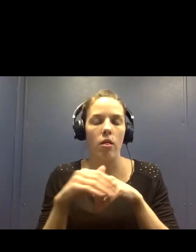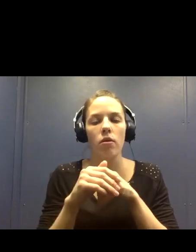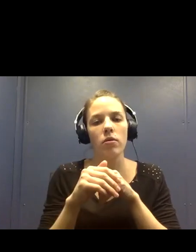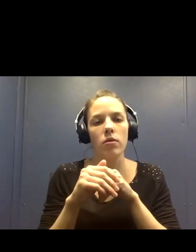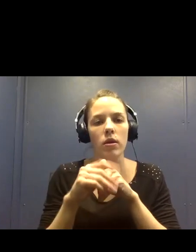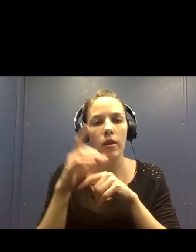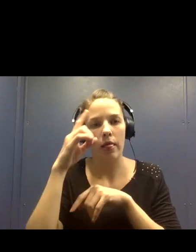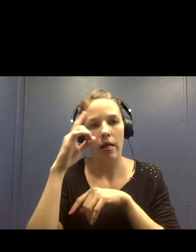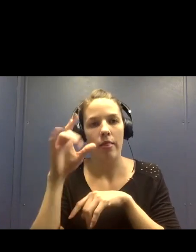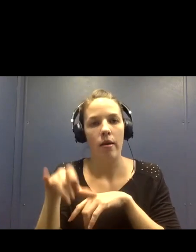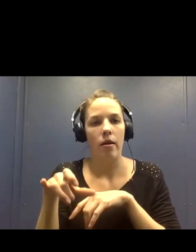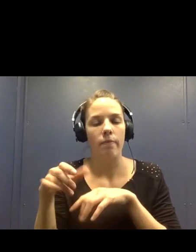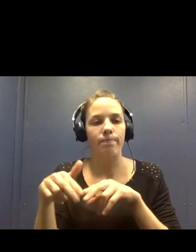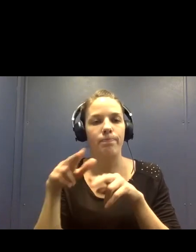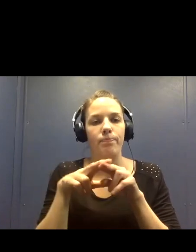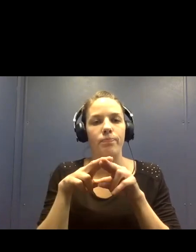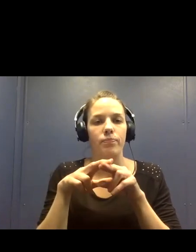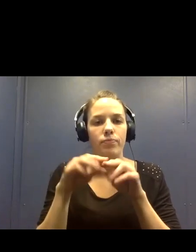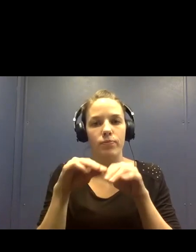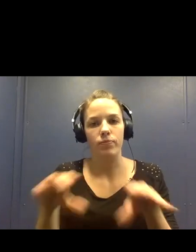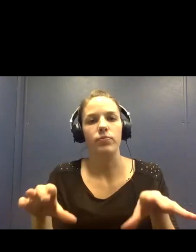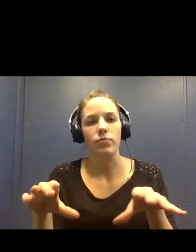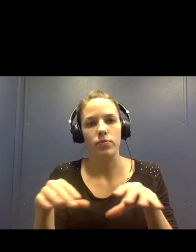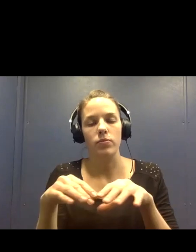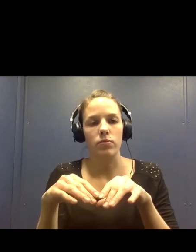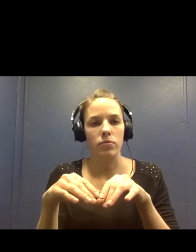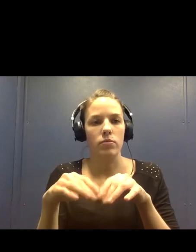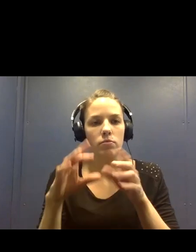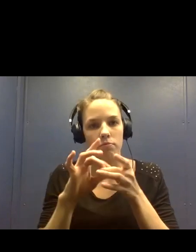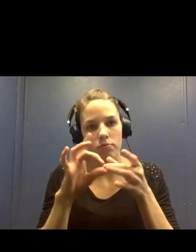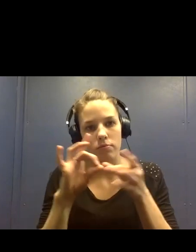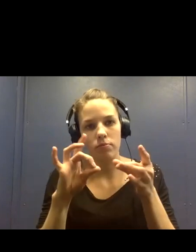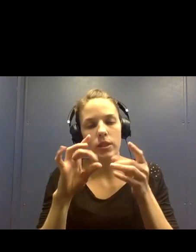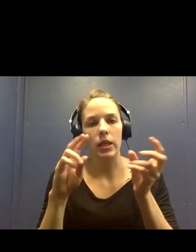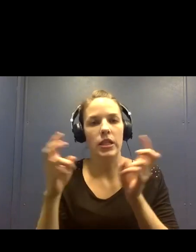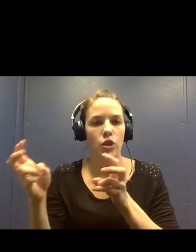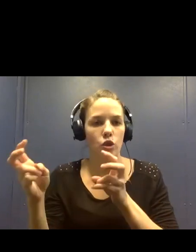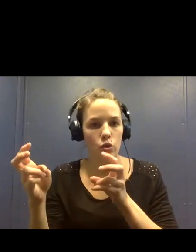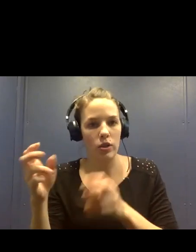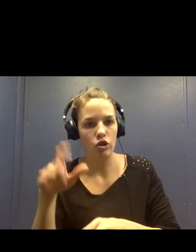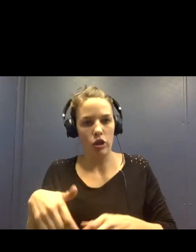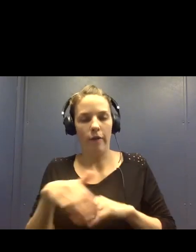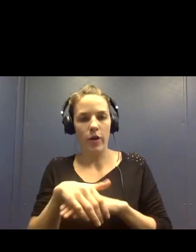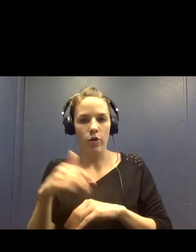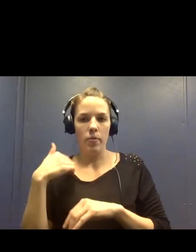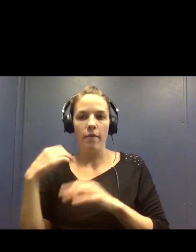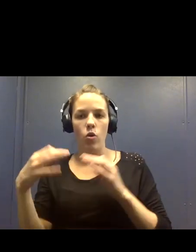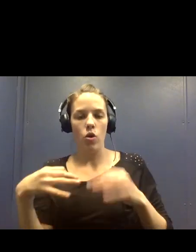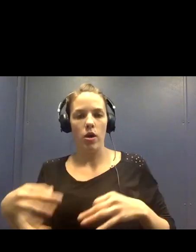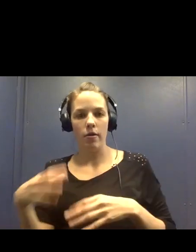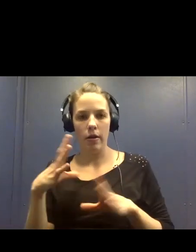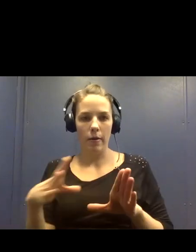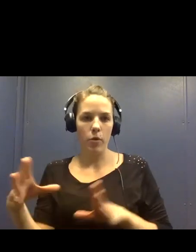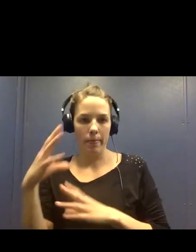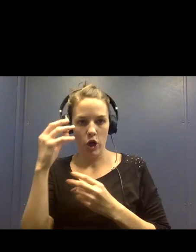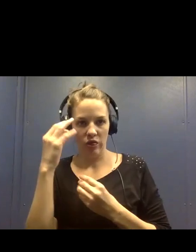I think that increased transmissibility brings up an issue that I should have covered in my prepared